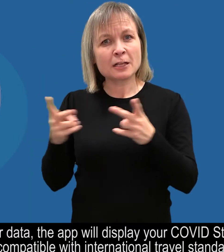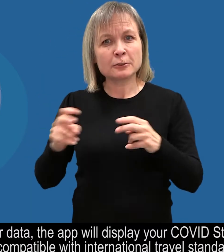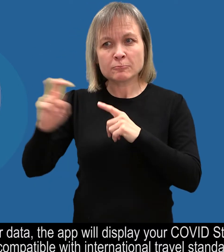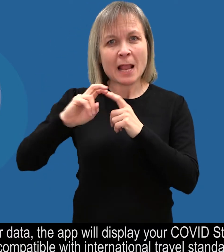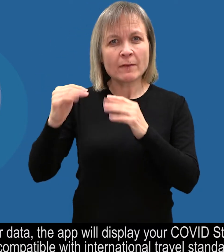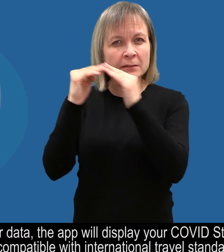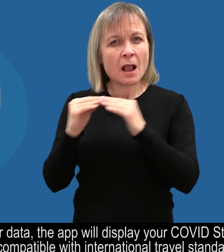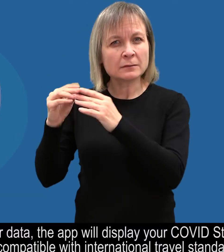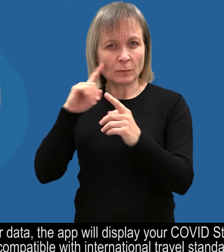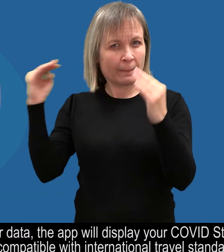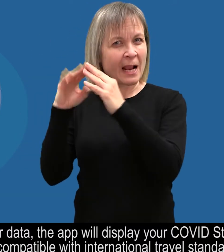standards.